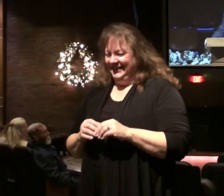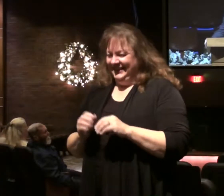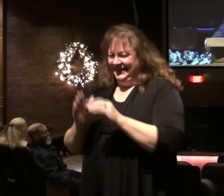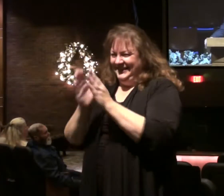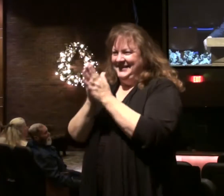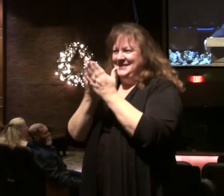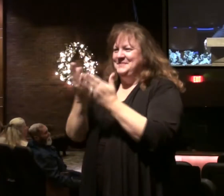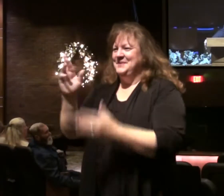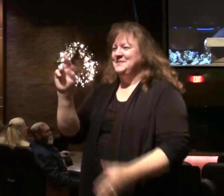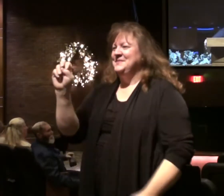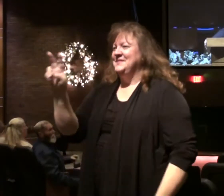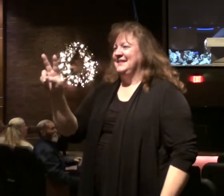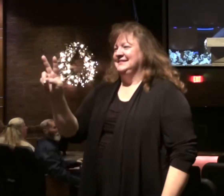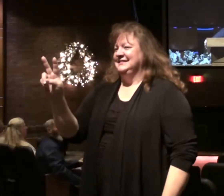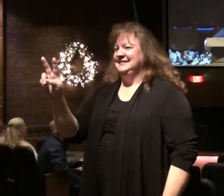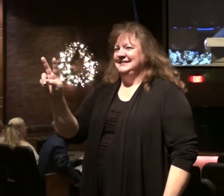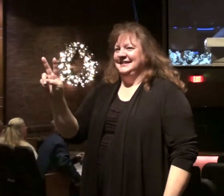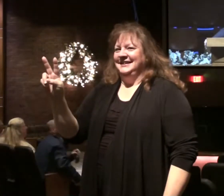Revelation